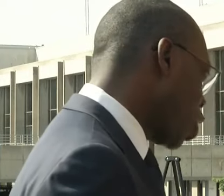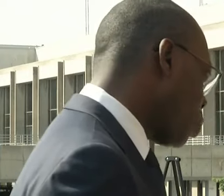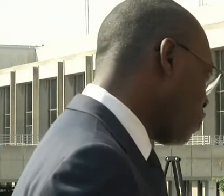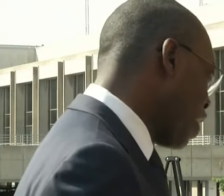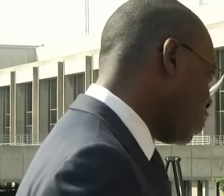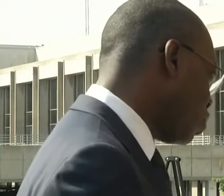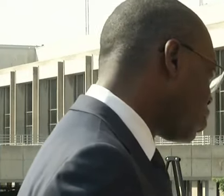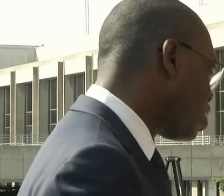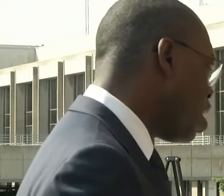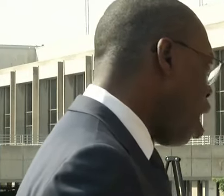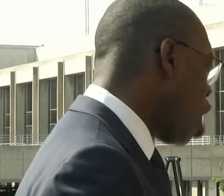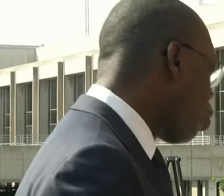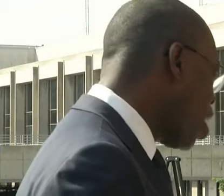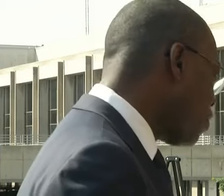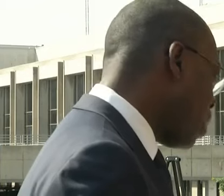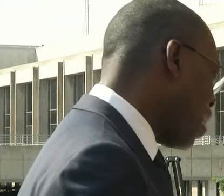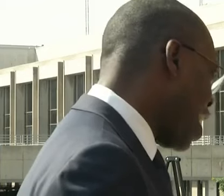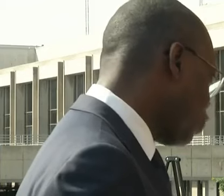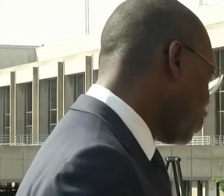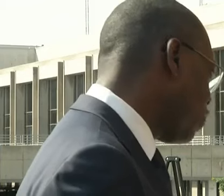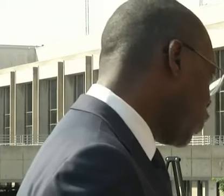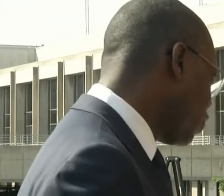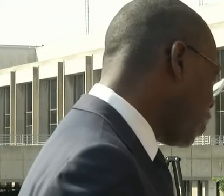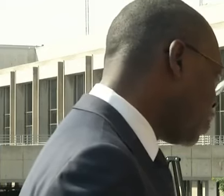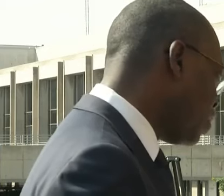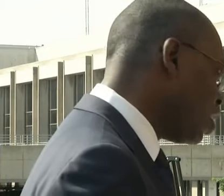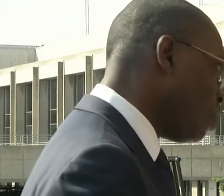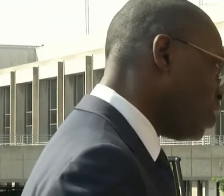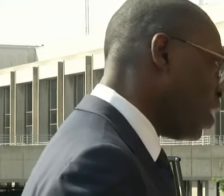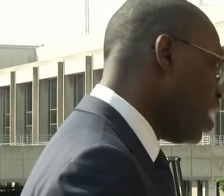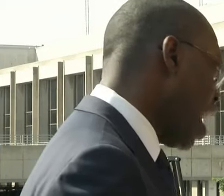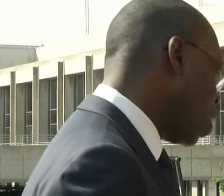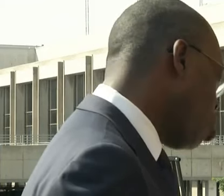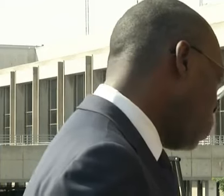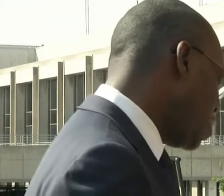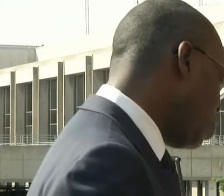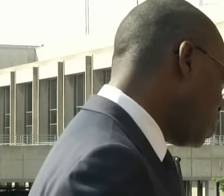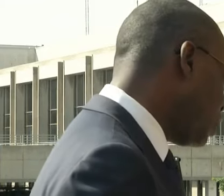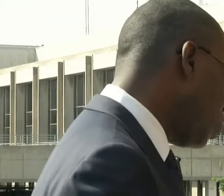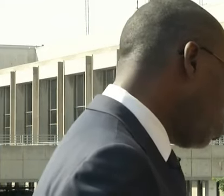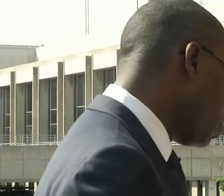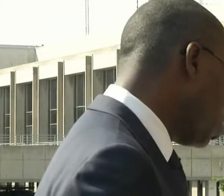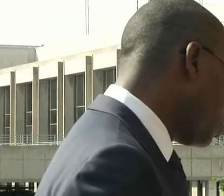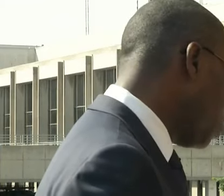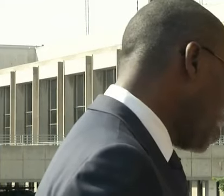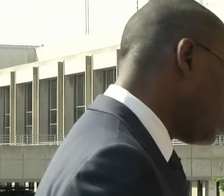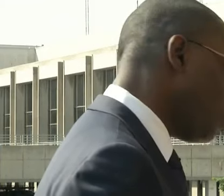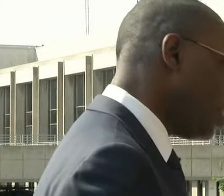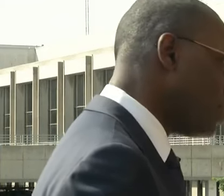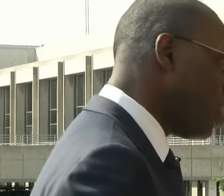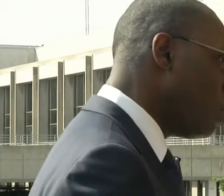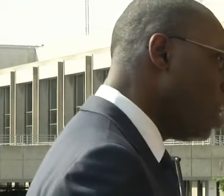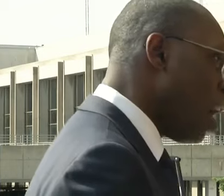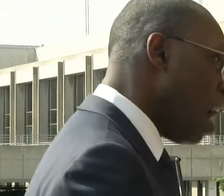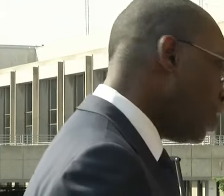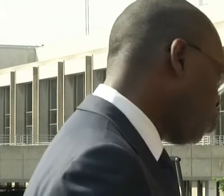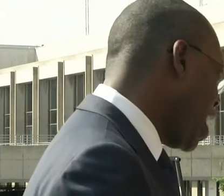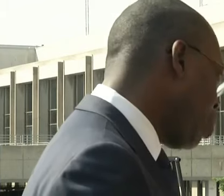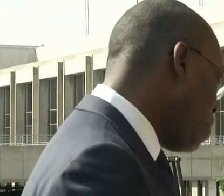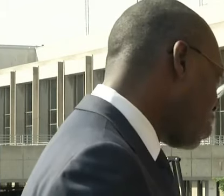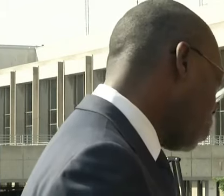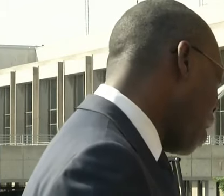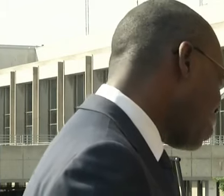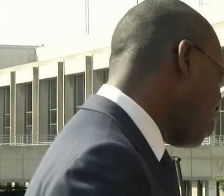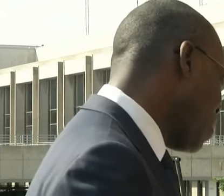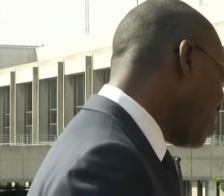sure that our medical professionals are aware of that bias. It's the first step of living with it, and equipping them with the tools to respond to it. And so this